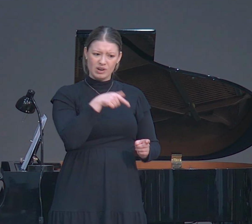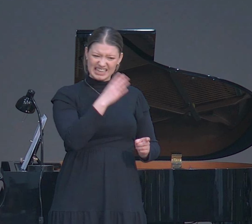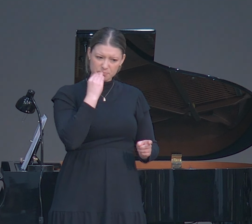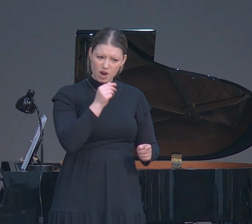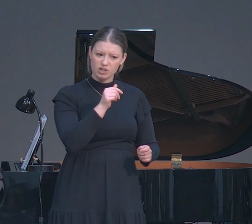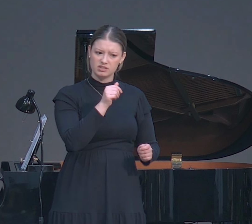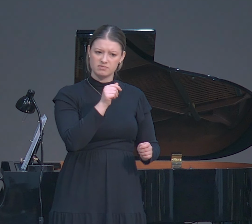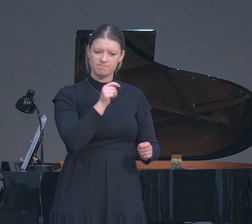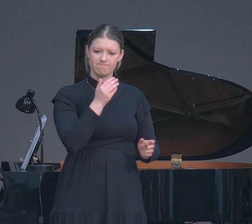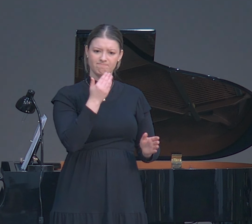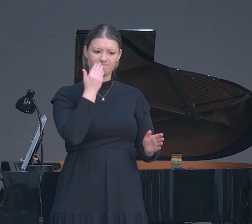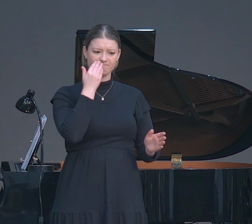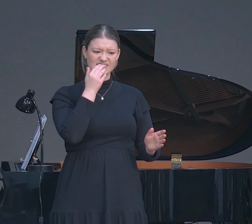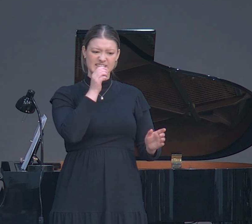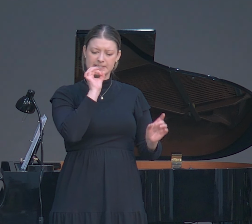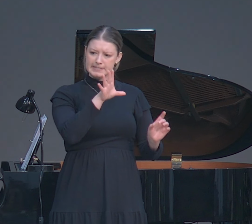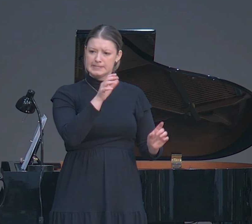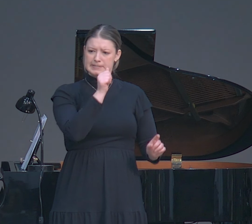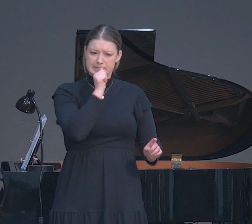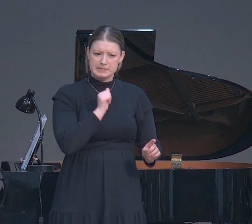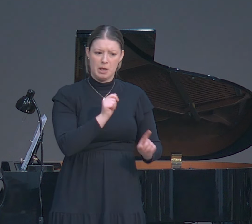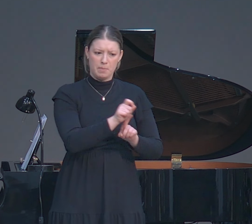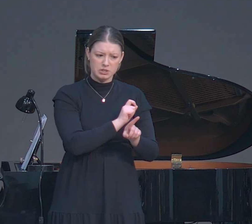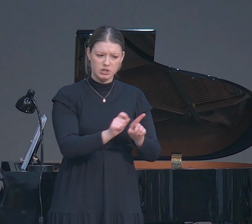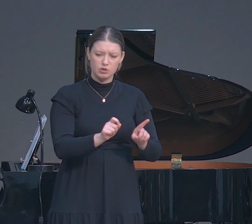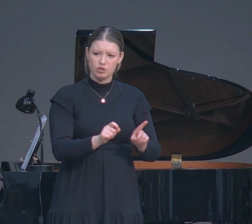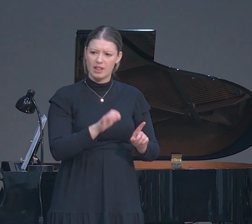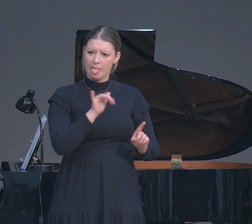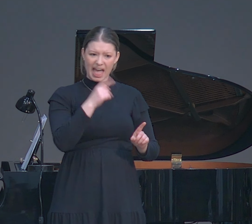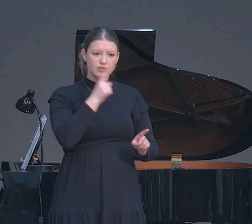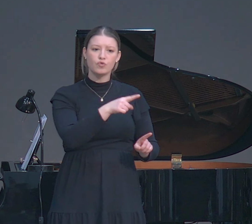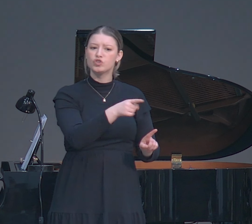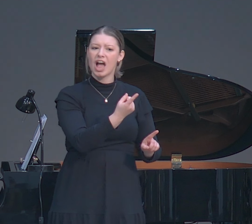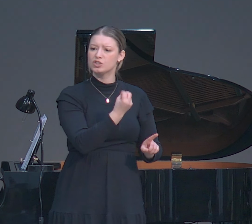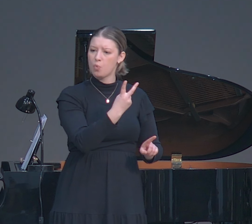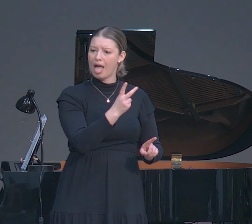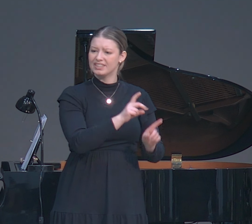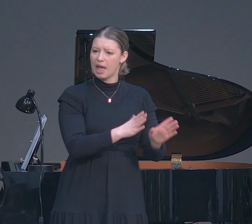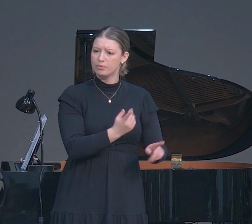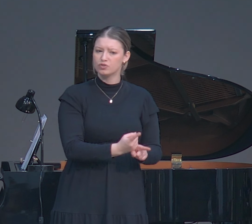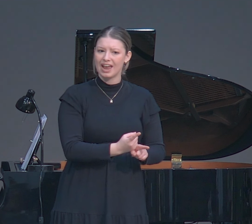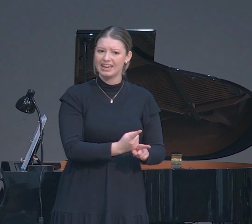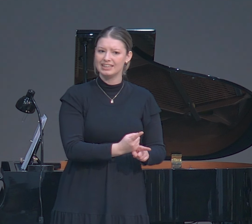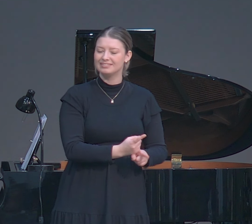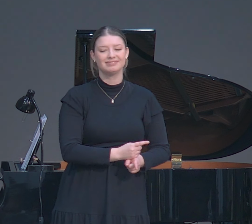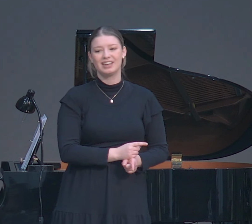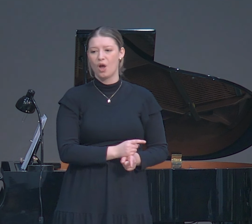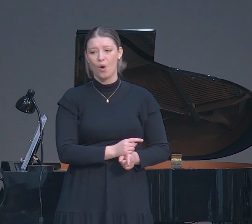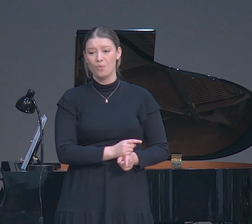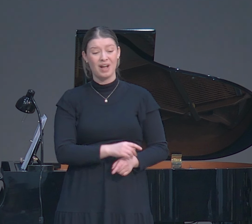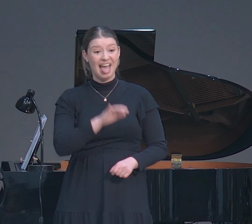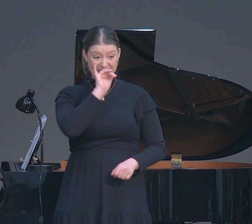that aside as a sort of direct commission to them? No. No, we can't. Because the same mission